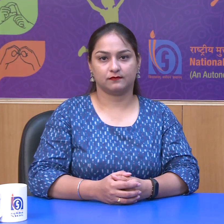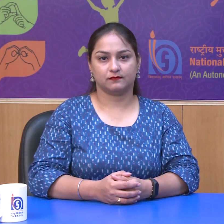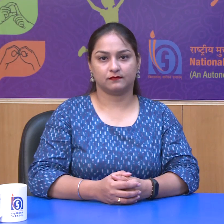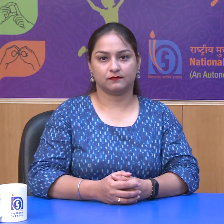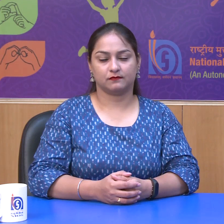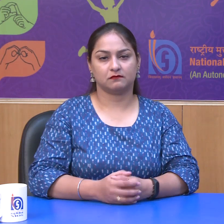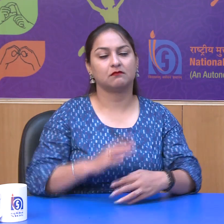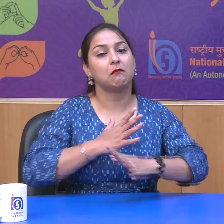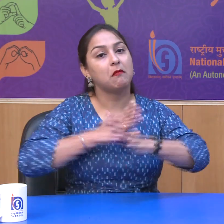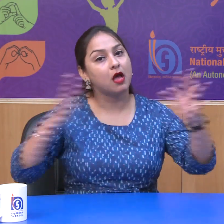mainly of four types.